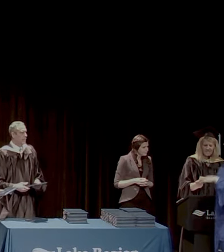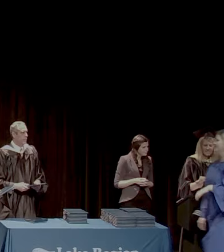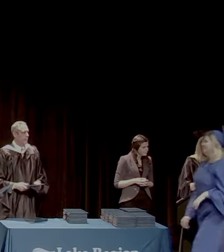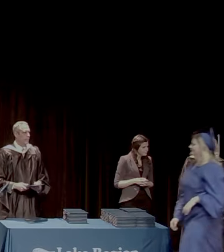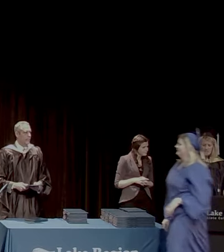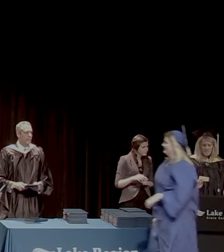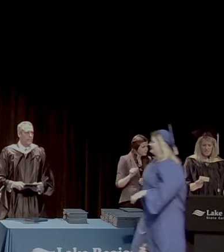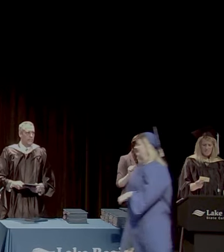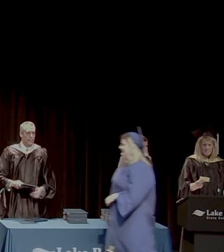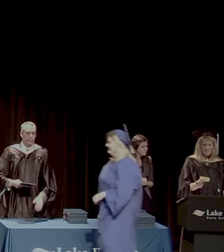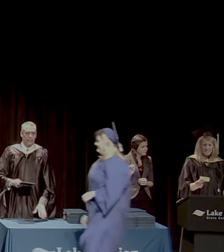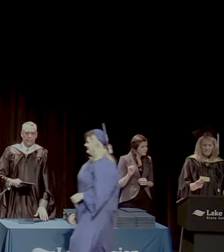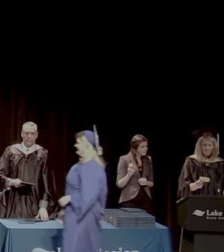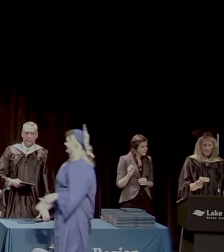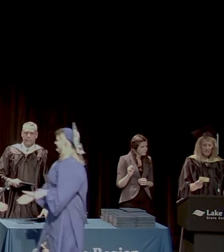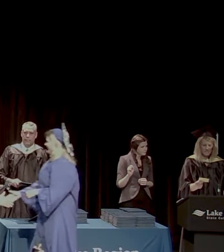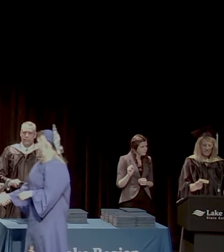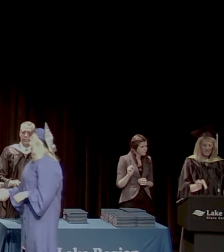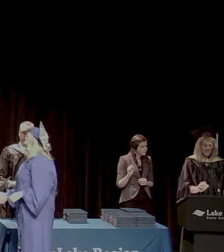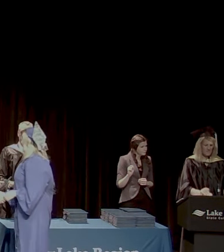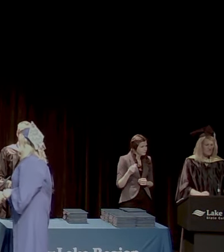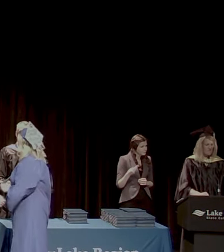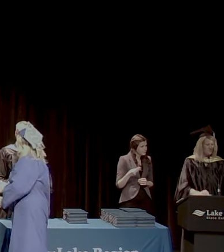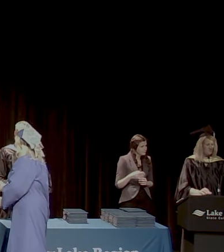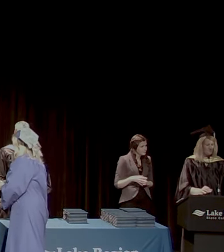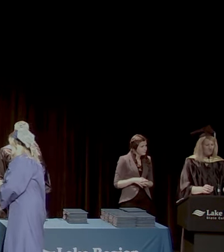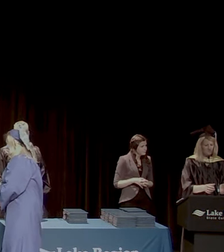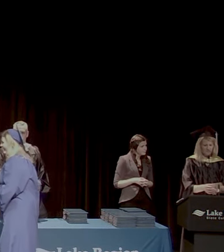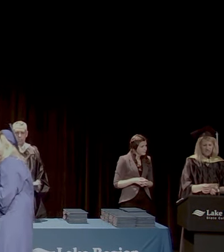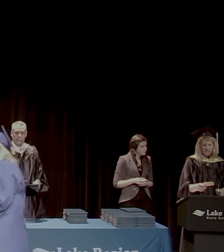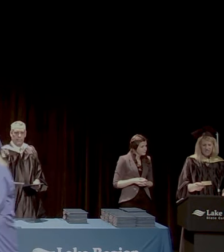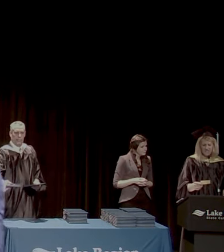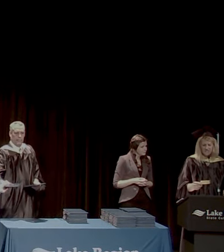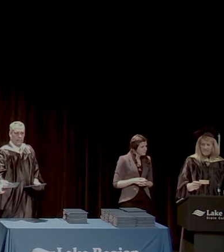Alexis Hagen, Associate in Applied Science, Associate Degree Nurse.